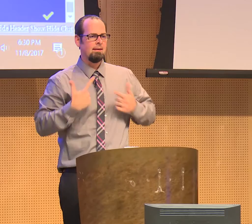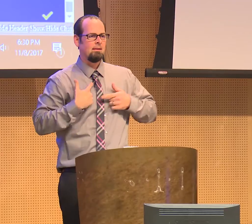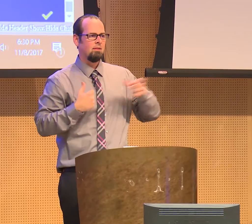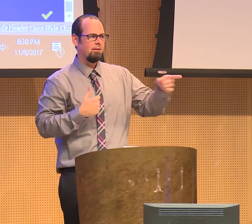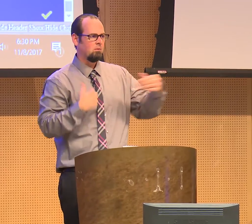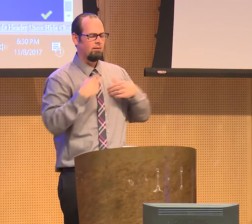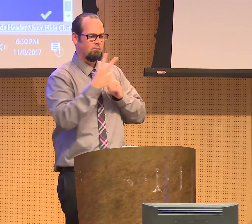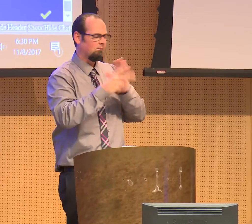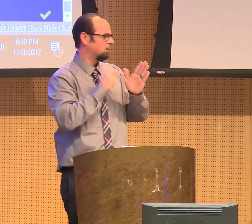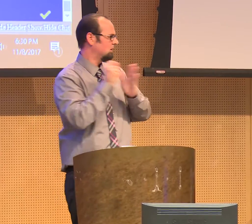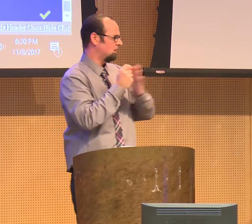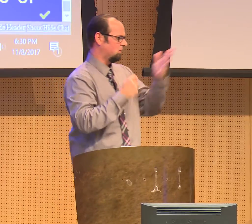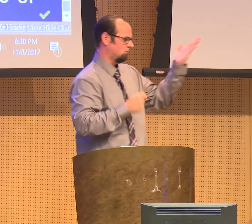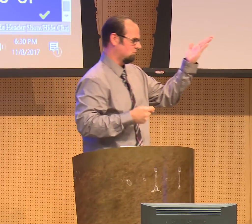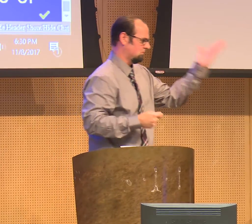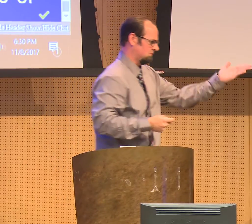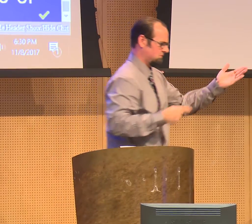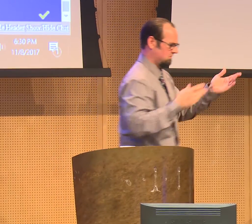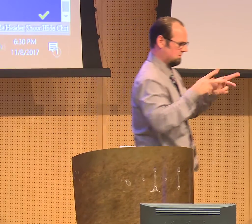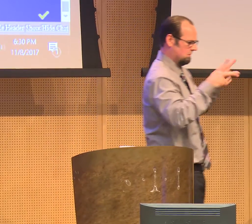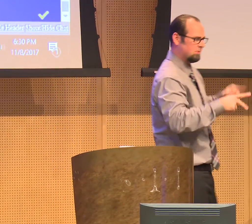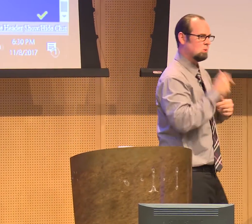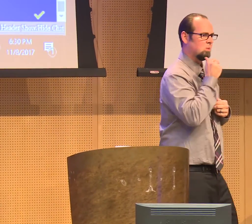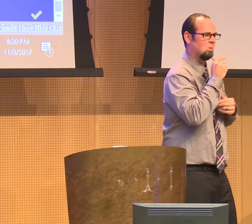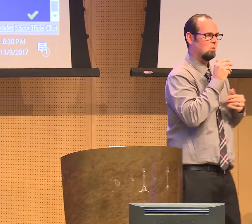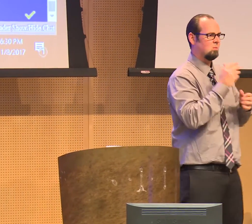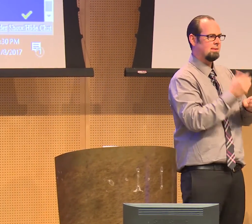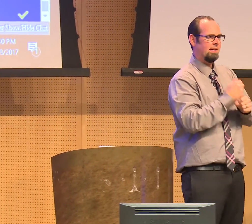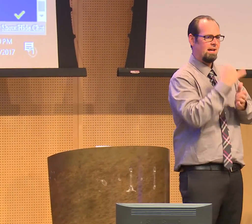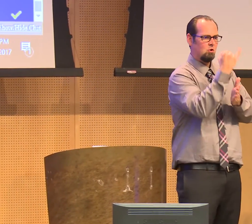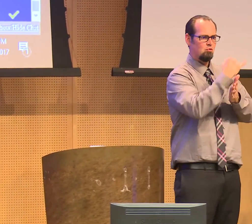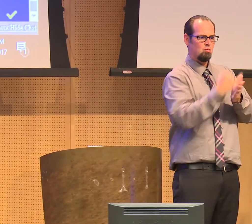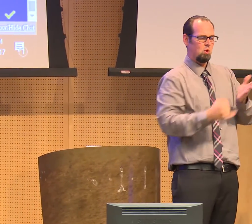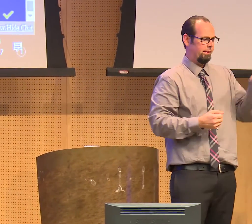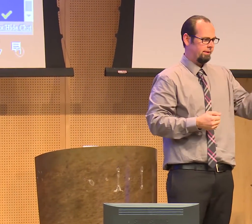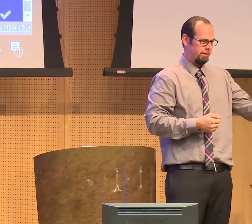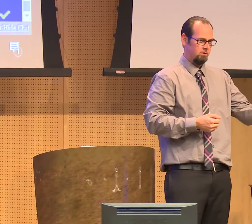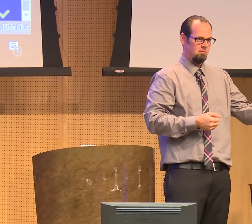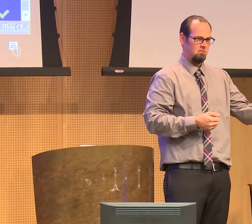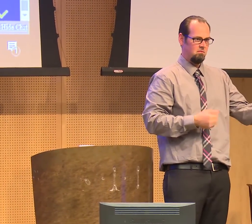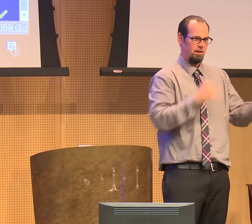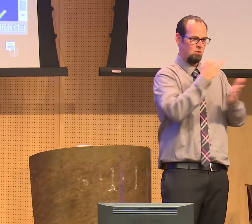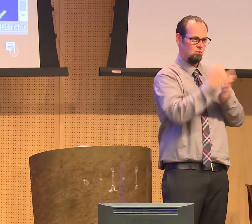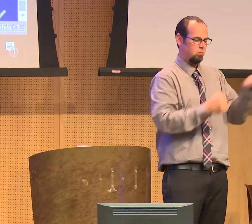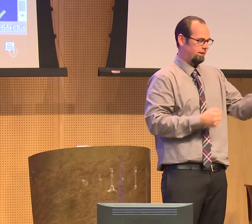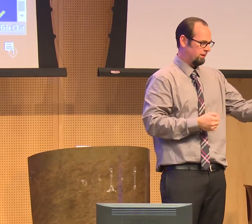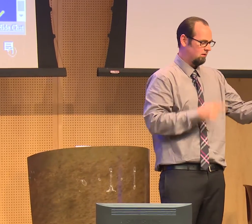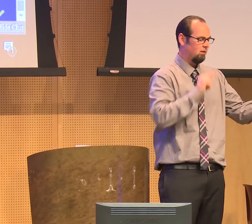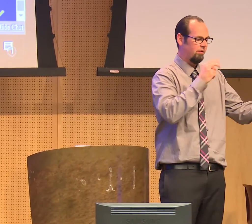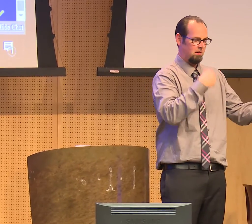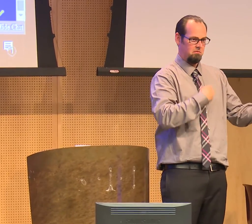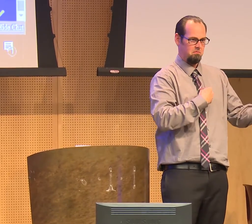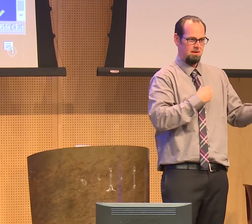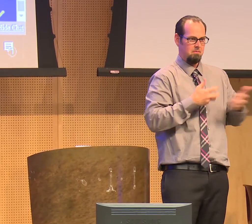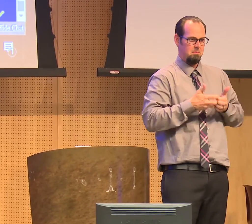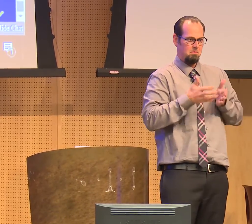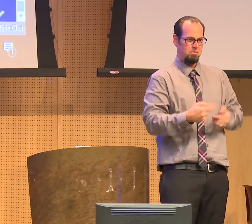machinist, the life of a machinist. You would draw the